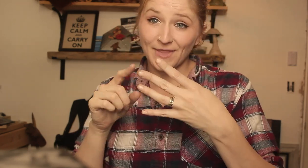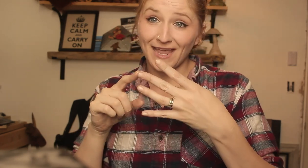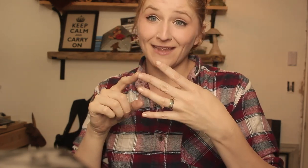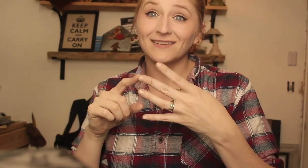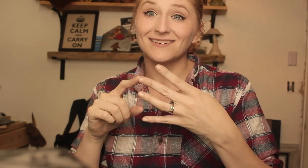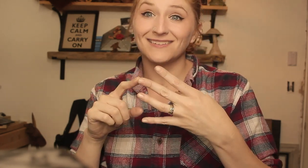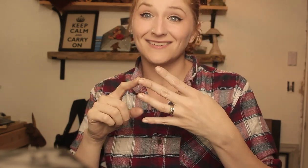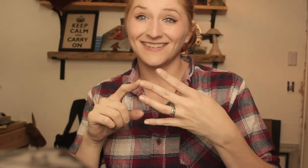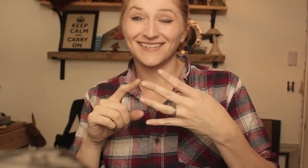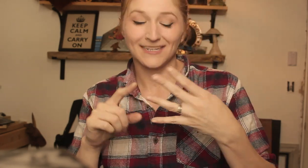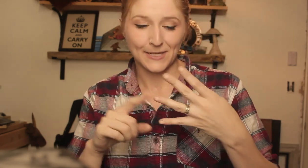Okay.